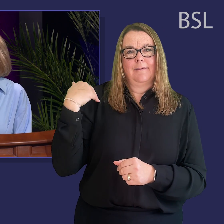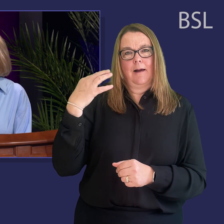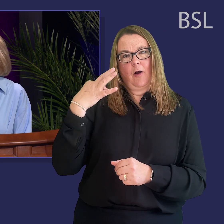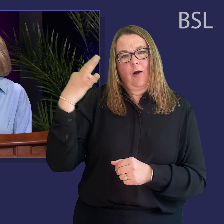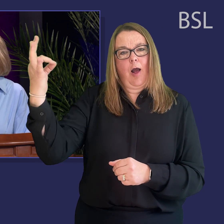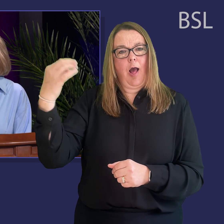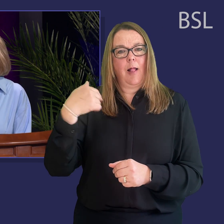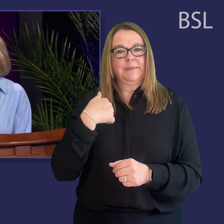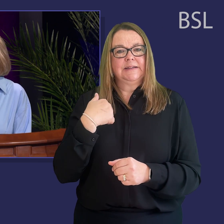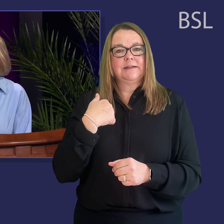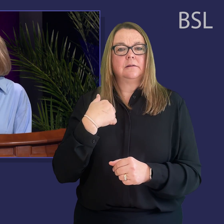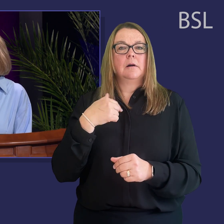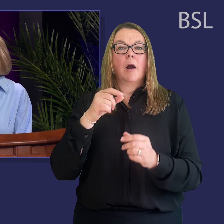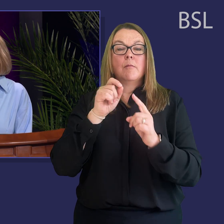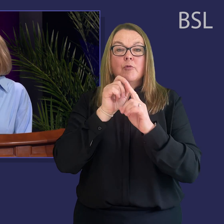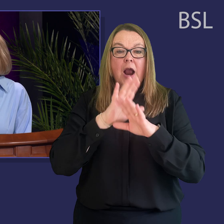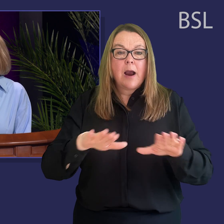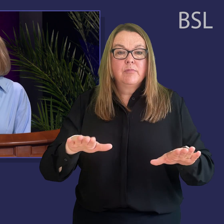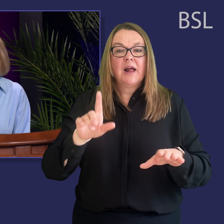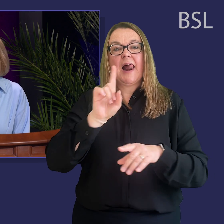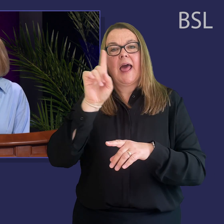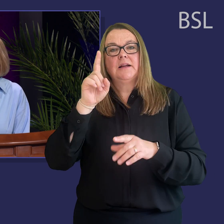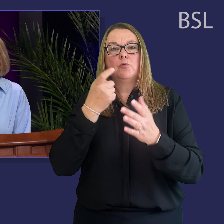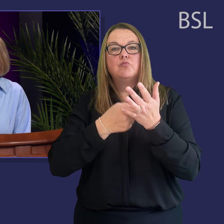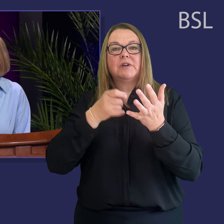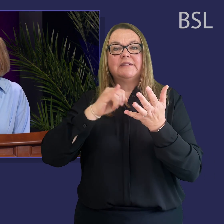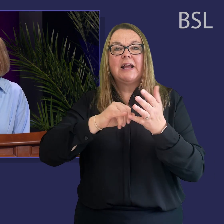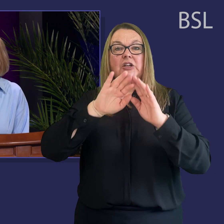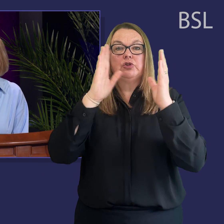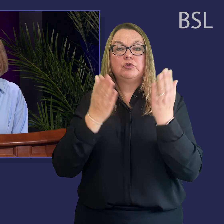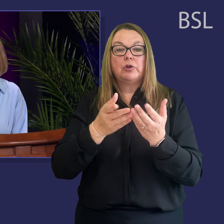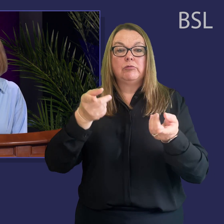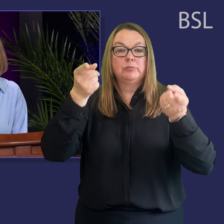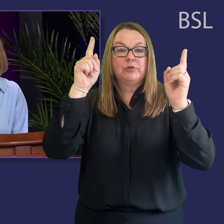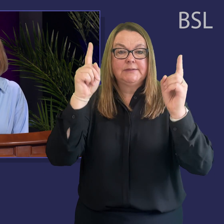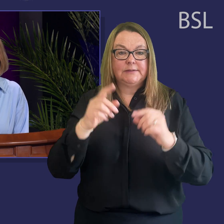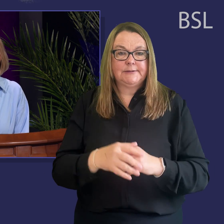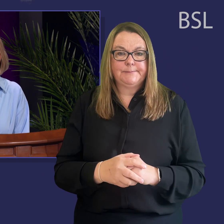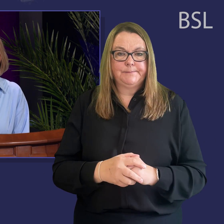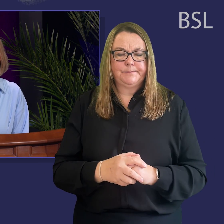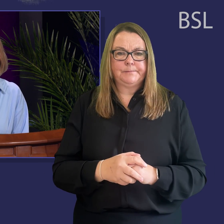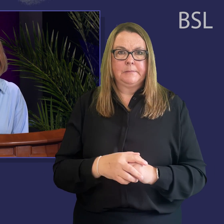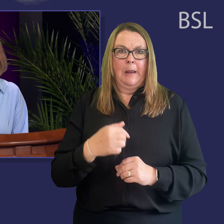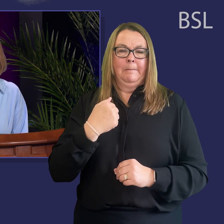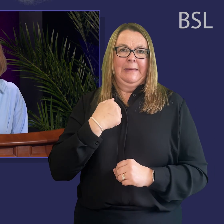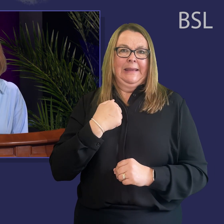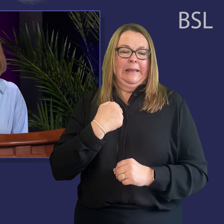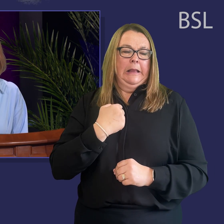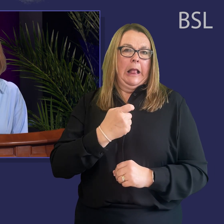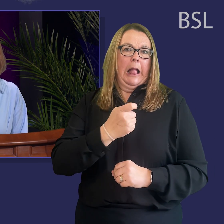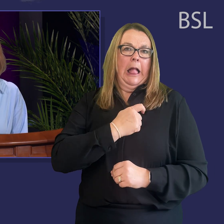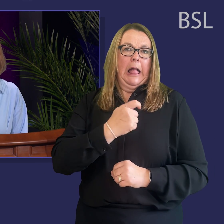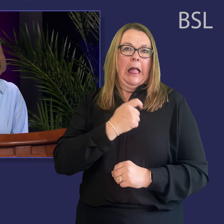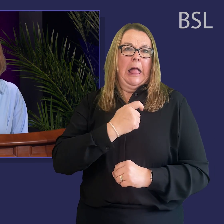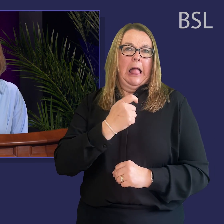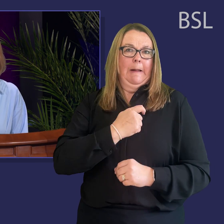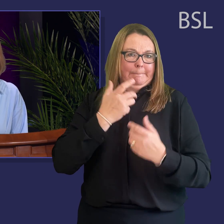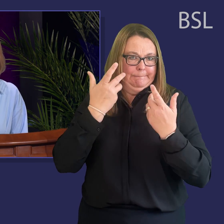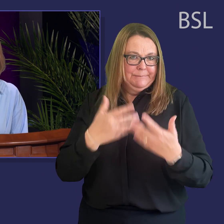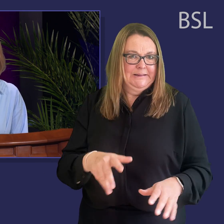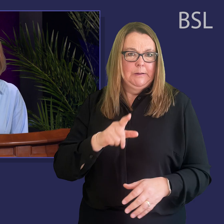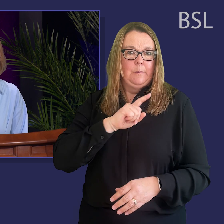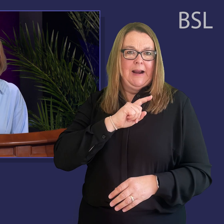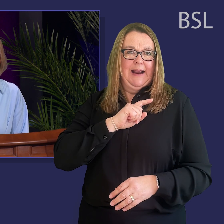Relief Society General President. In anticipation of that first meeting, I wondered what it might be like to be in